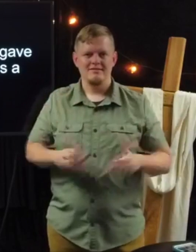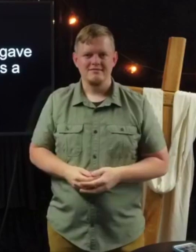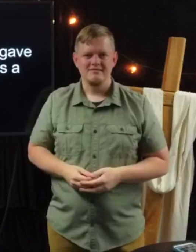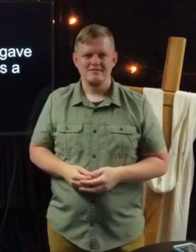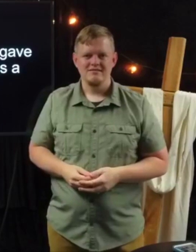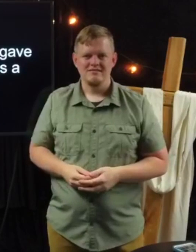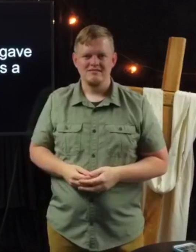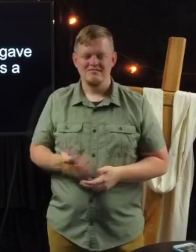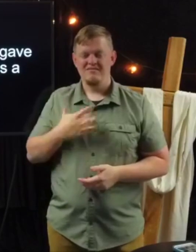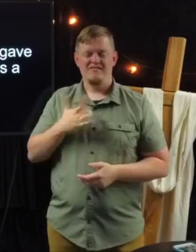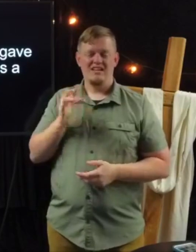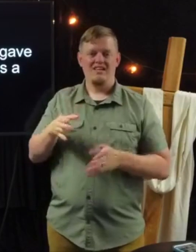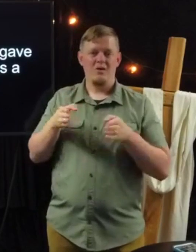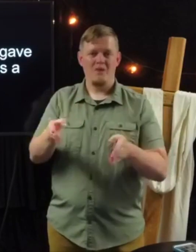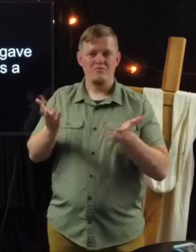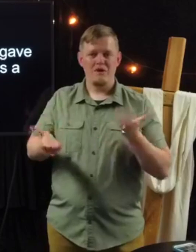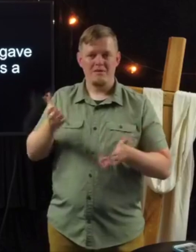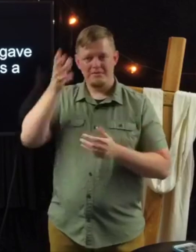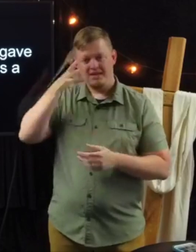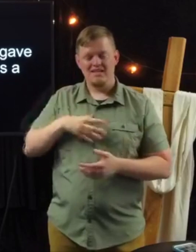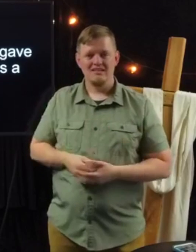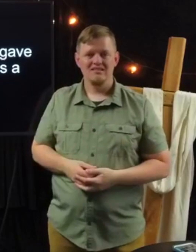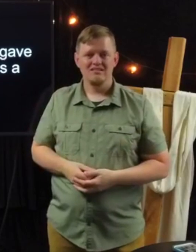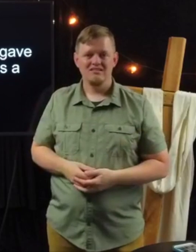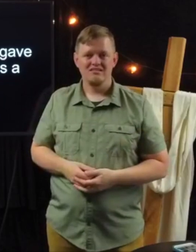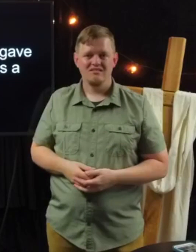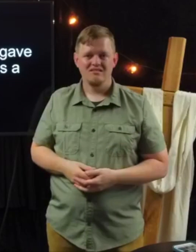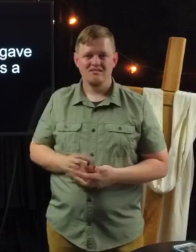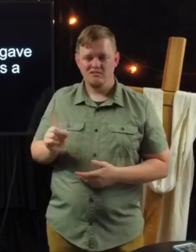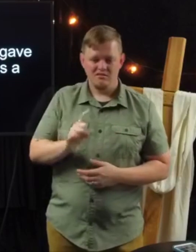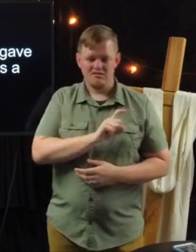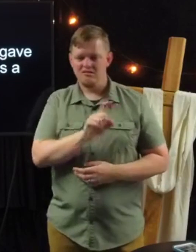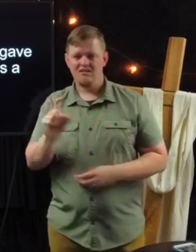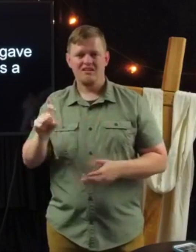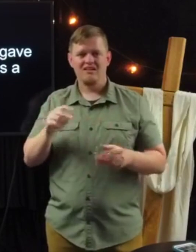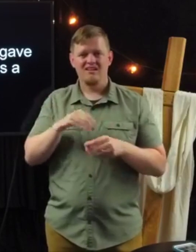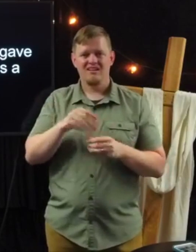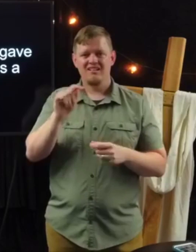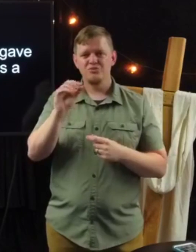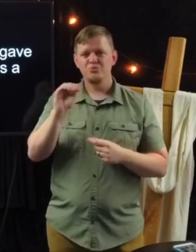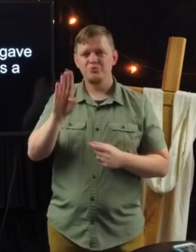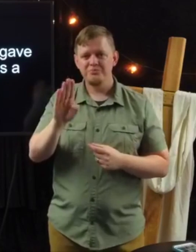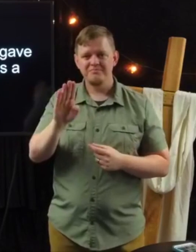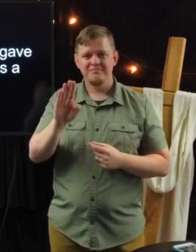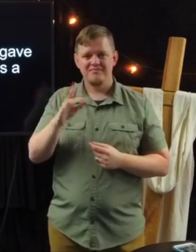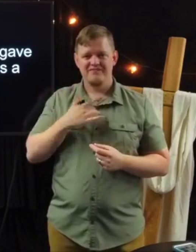You feel like God can't even help you. You feel like you're punished by God. That's probably the way the man felt. As he's wandering around among